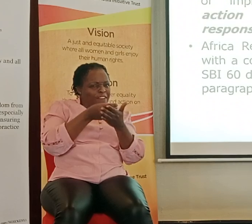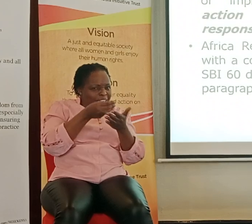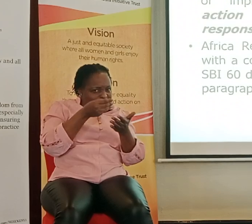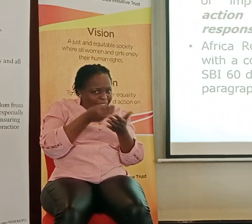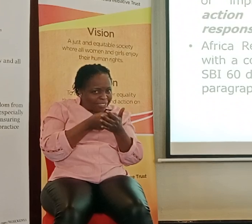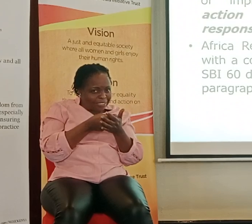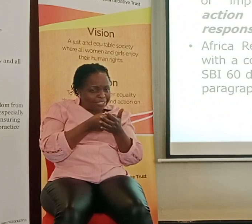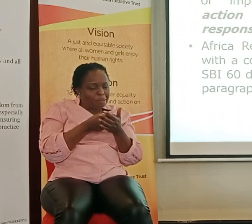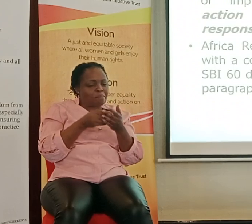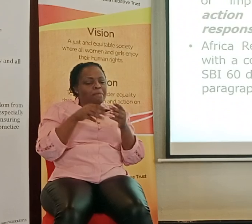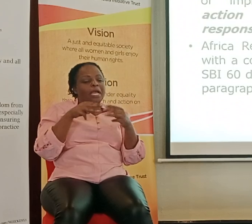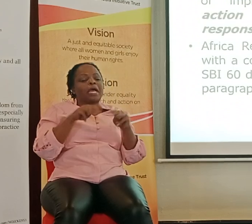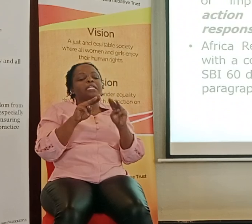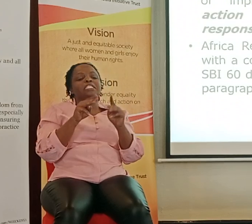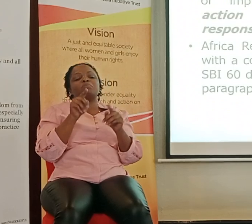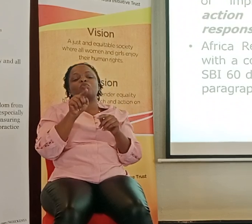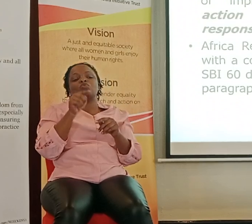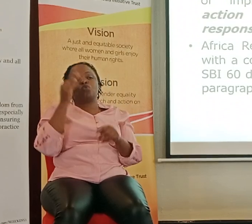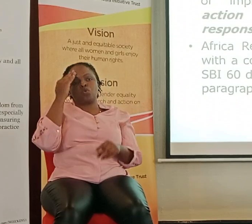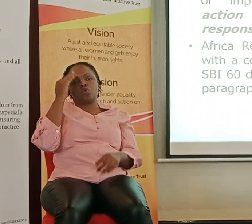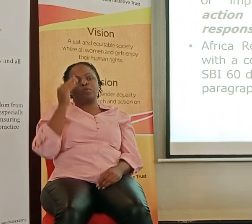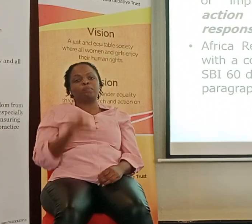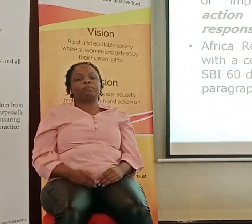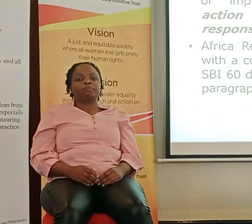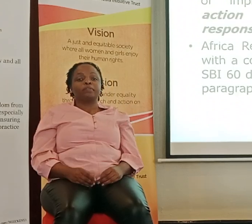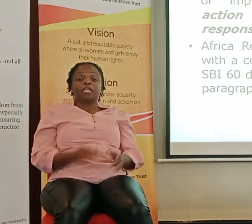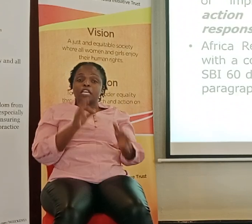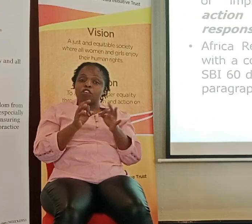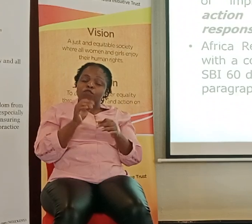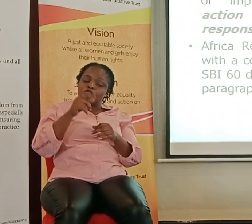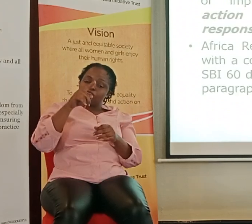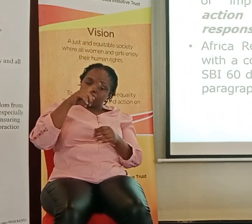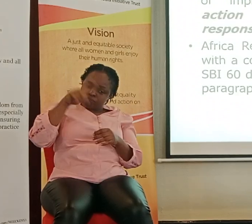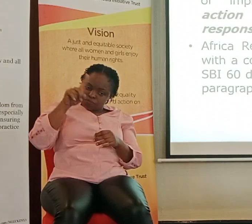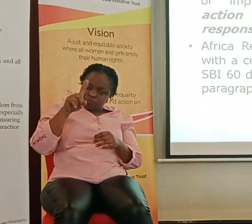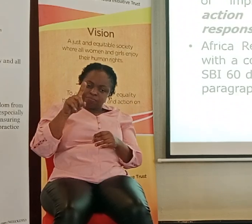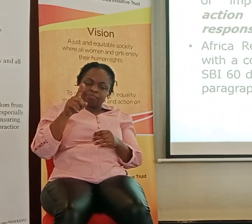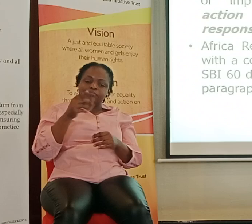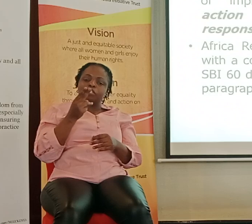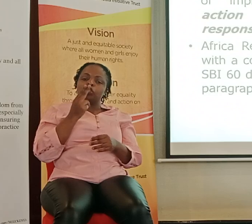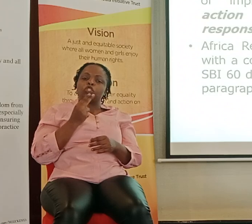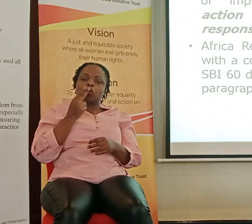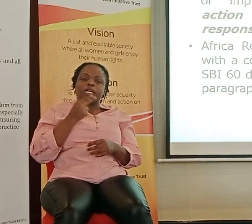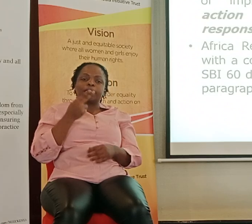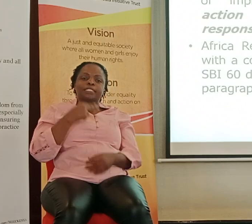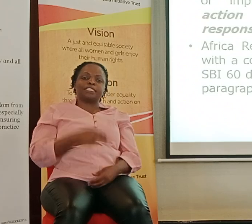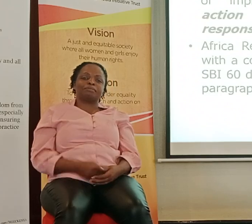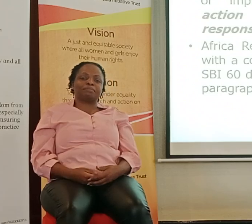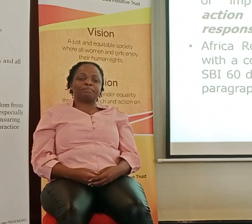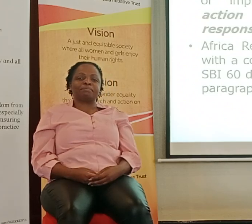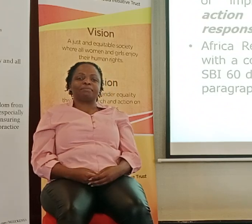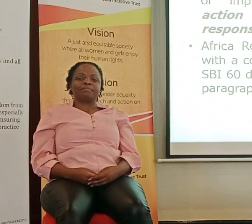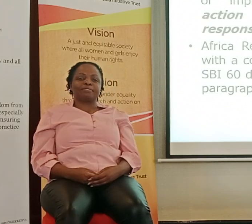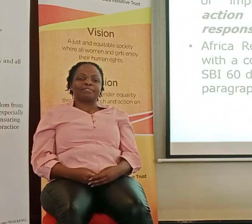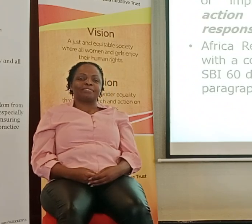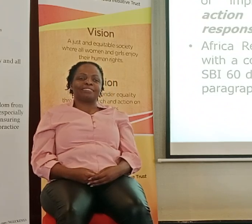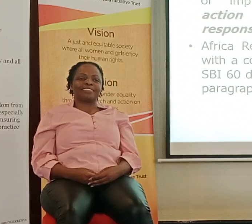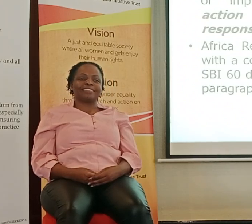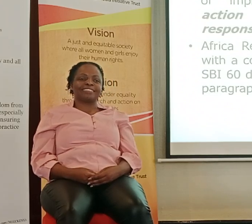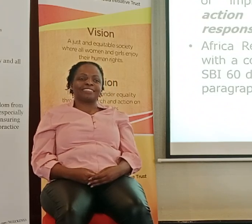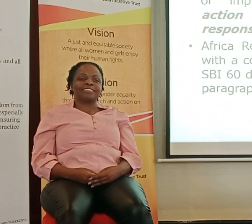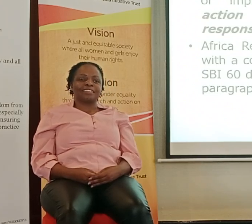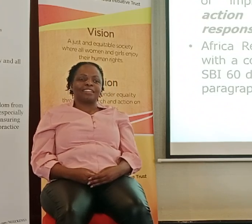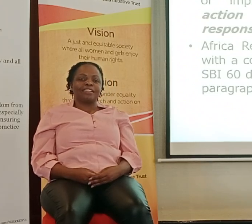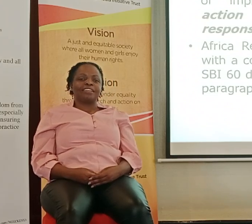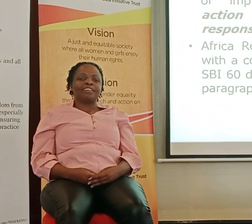chocolate. Which finance mechanisms are you aware of for, at UNFCCC